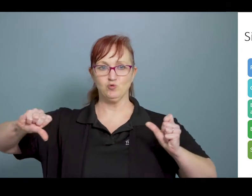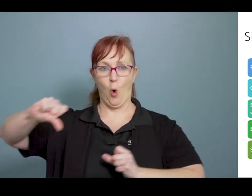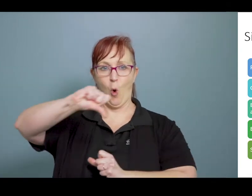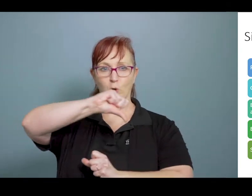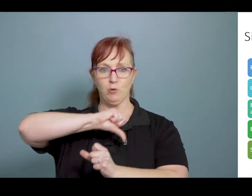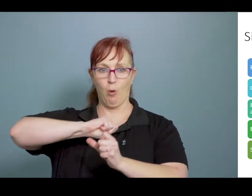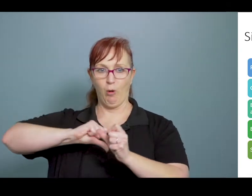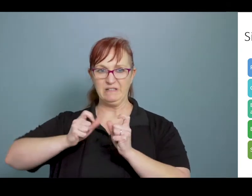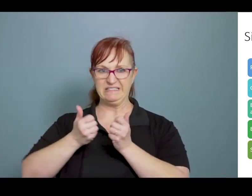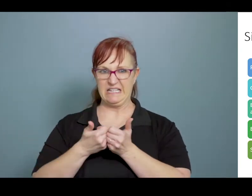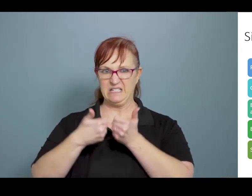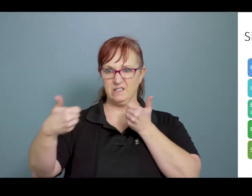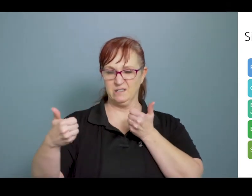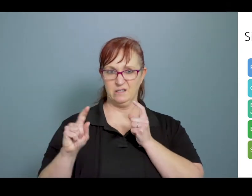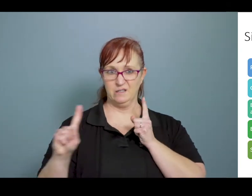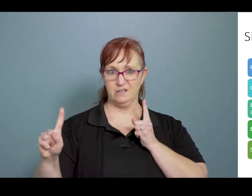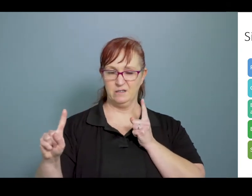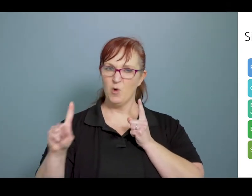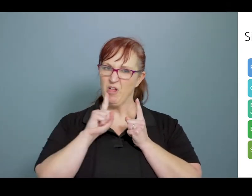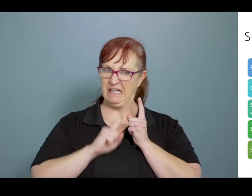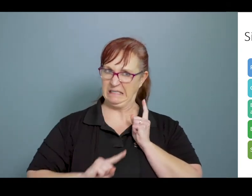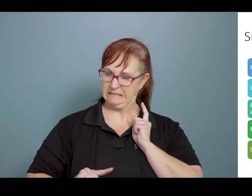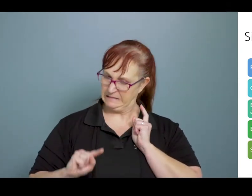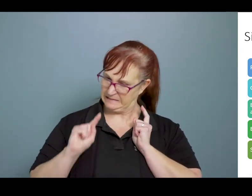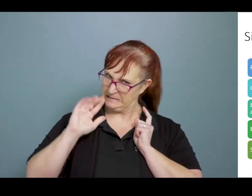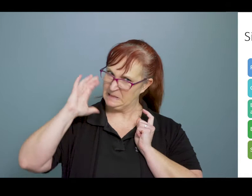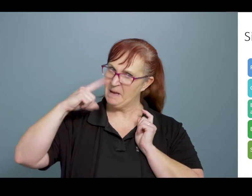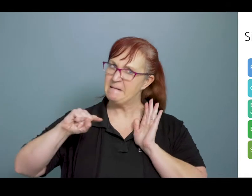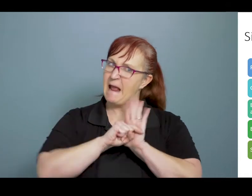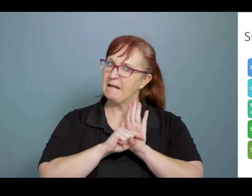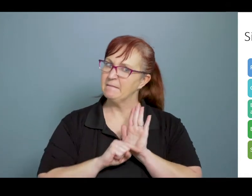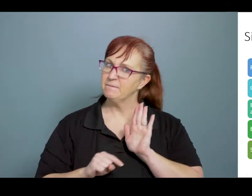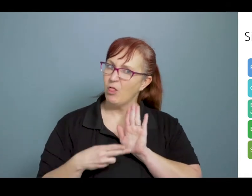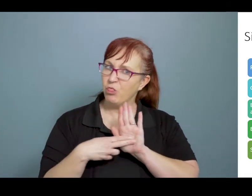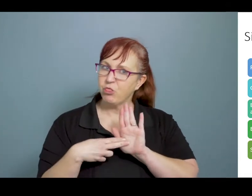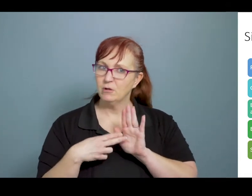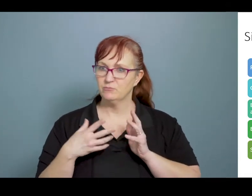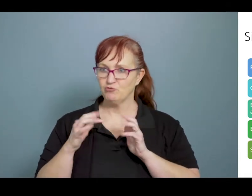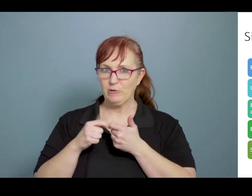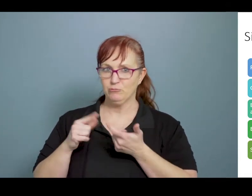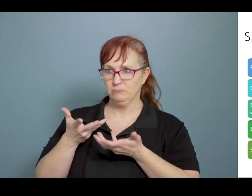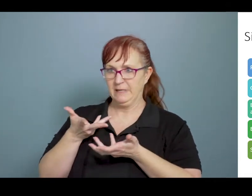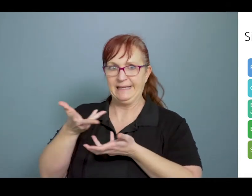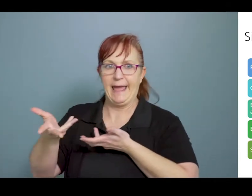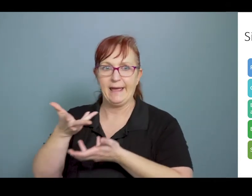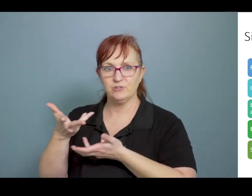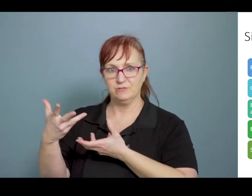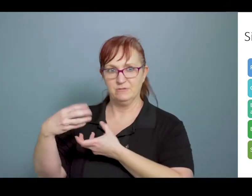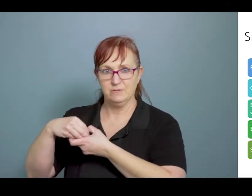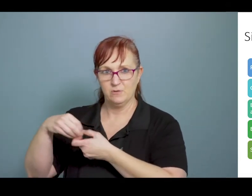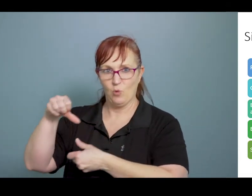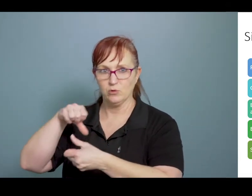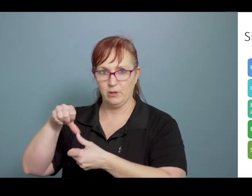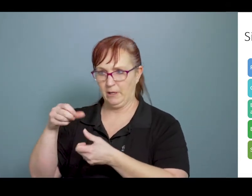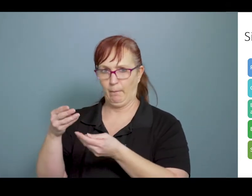people. And so really trying to reframe that to physical distance and still engaging socially in new